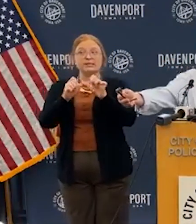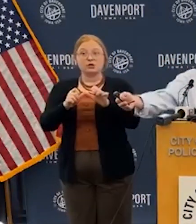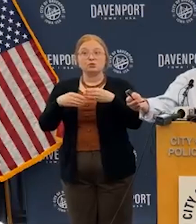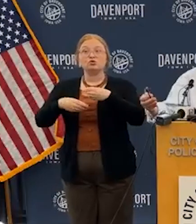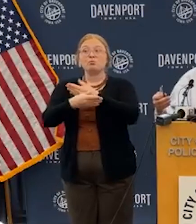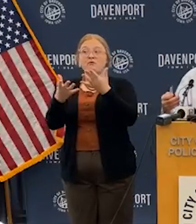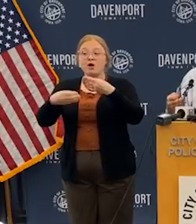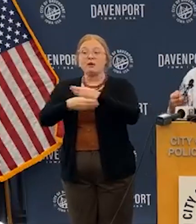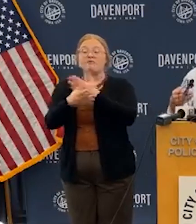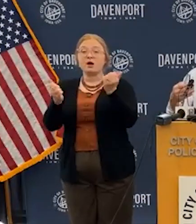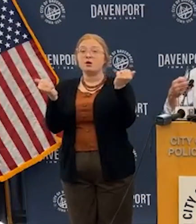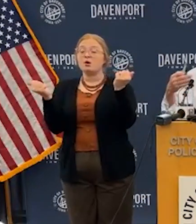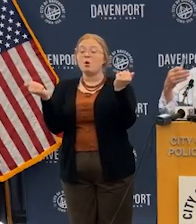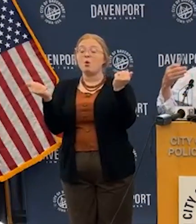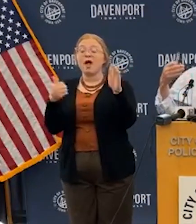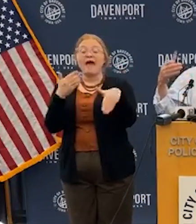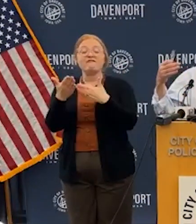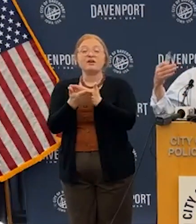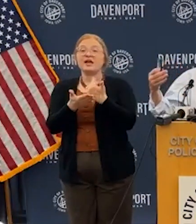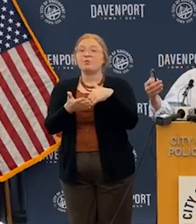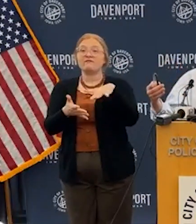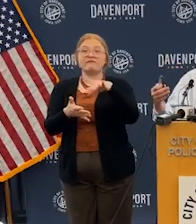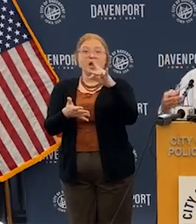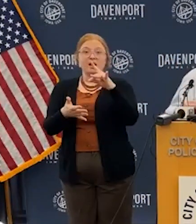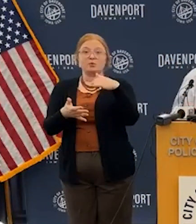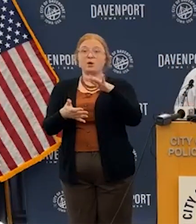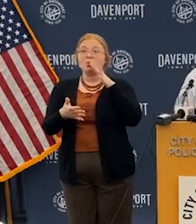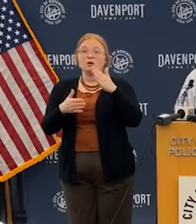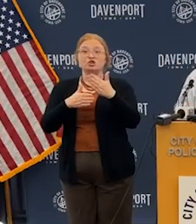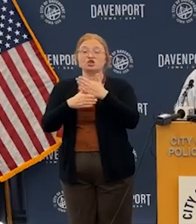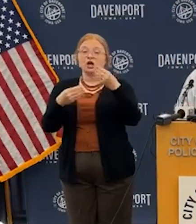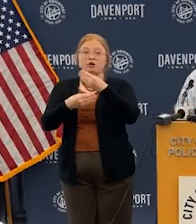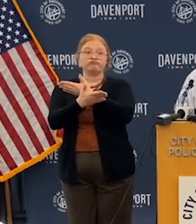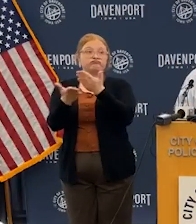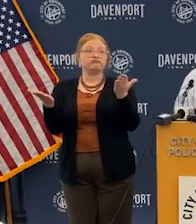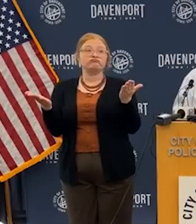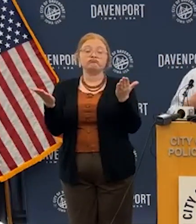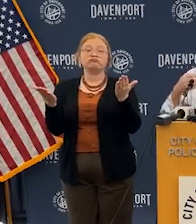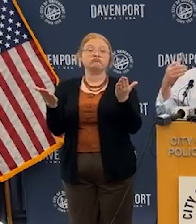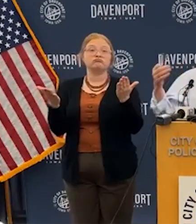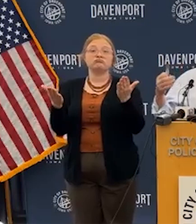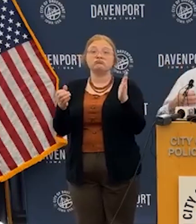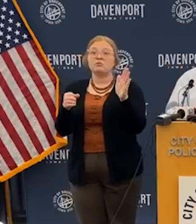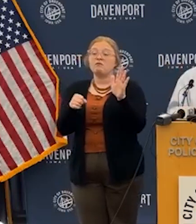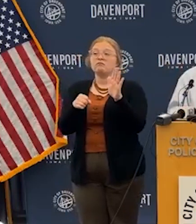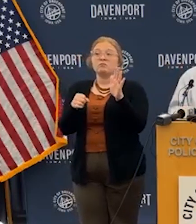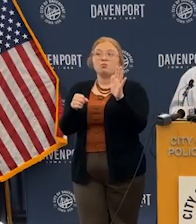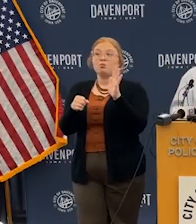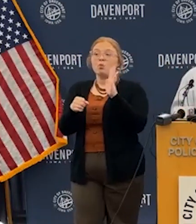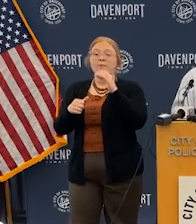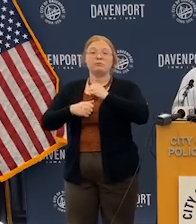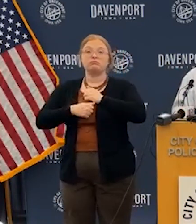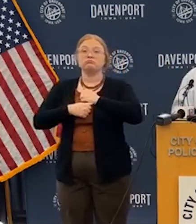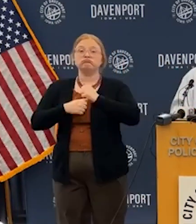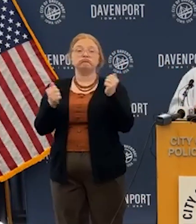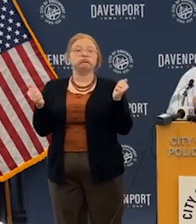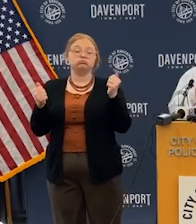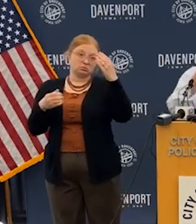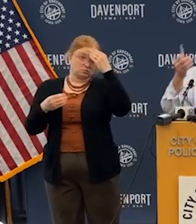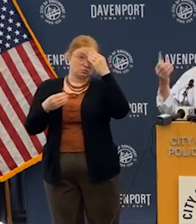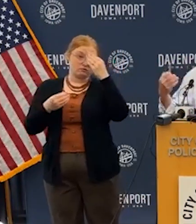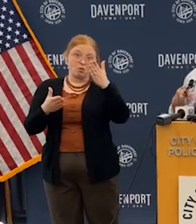We will turn over everything we know to whenever there's a decision for who's investigating, which will be outside of